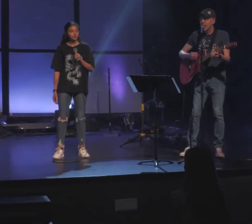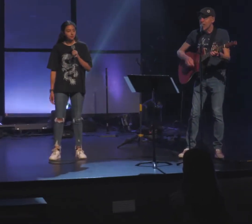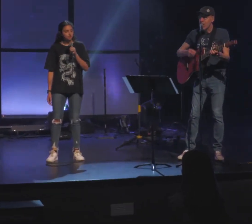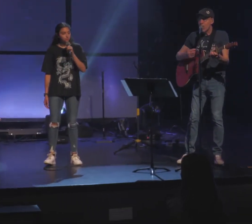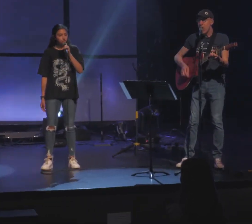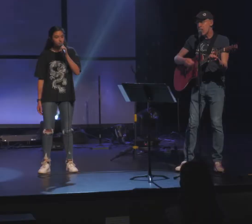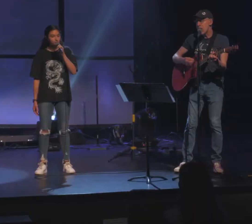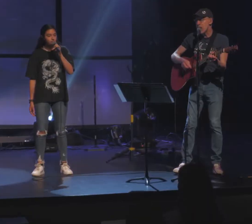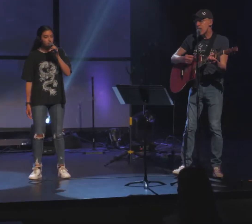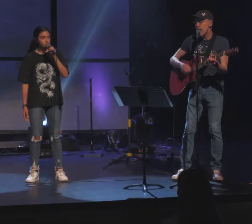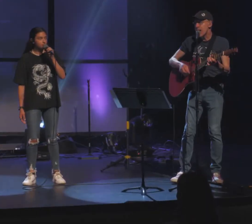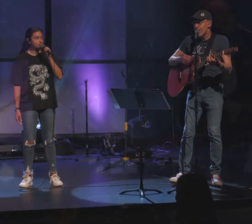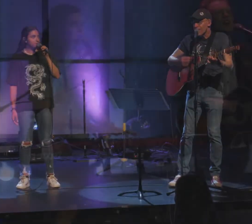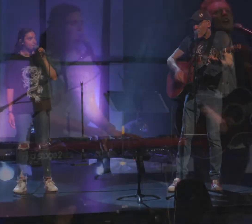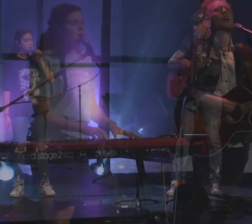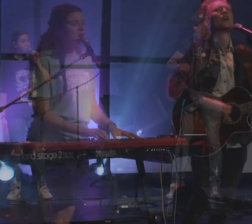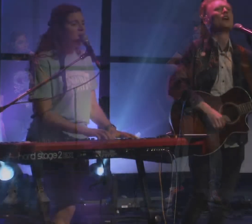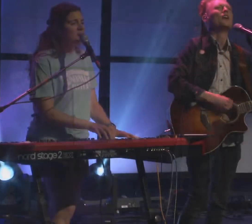whoa,